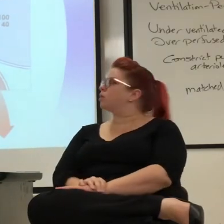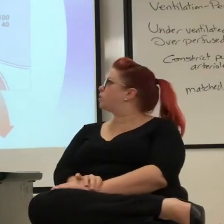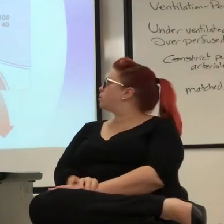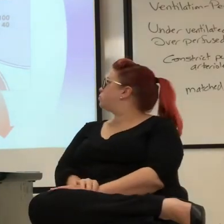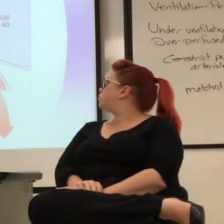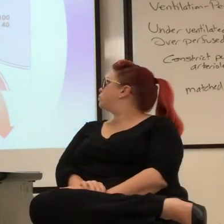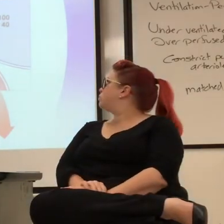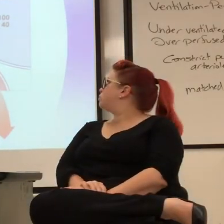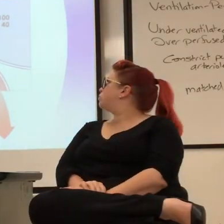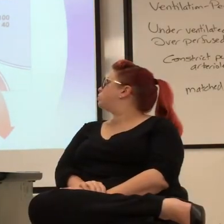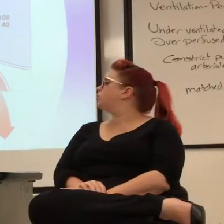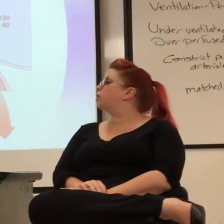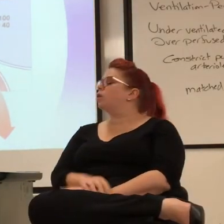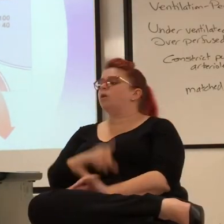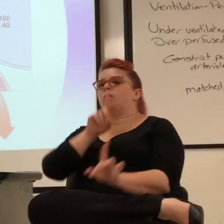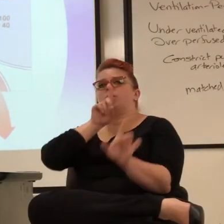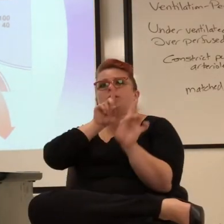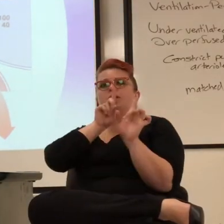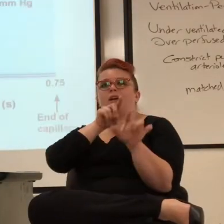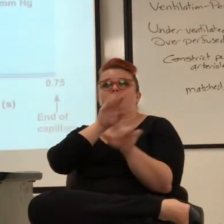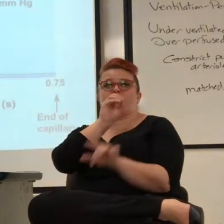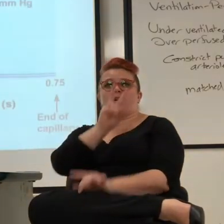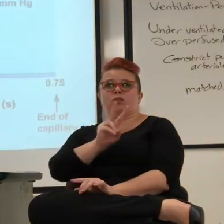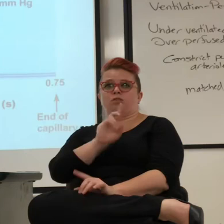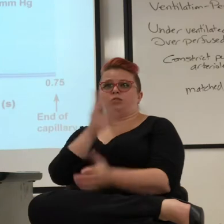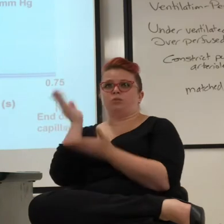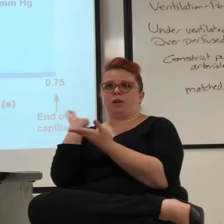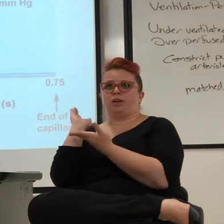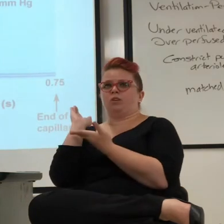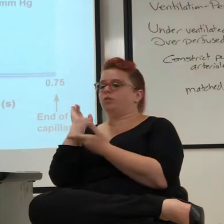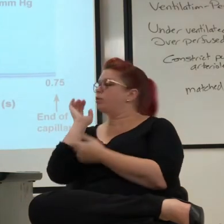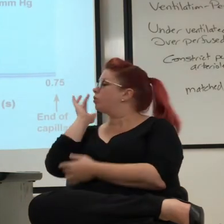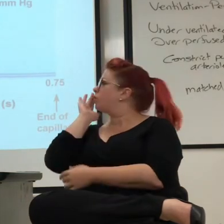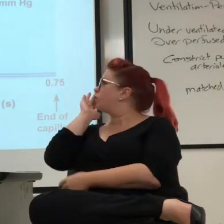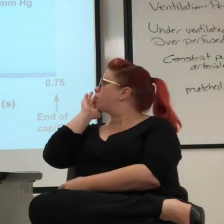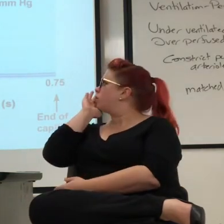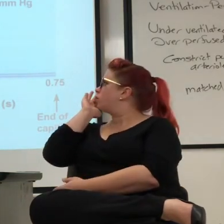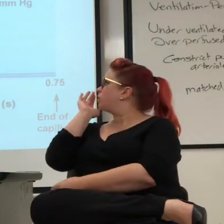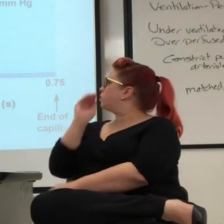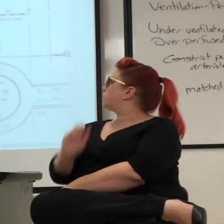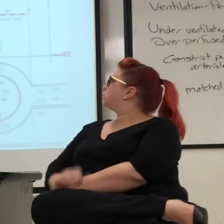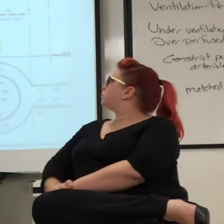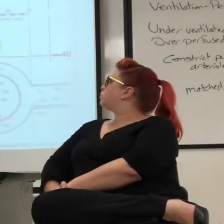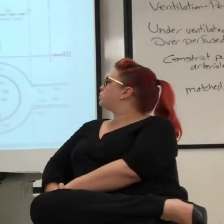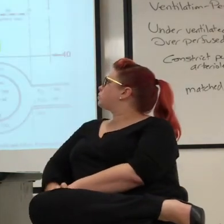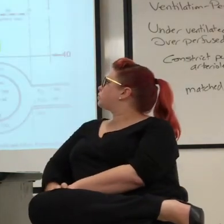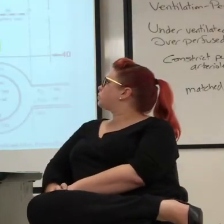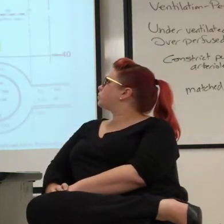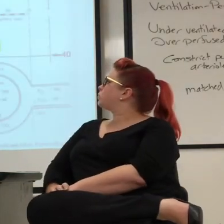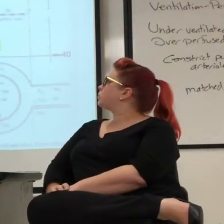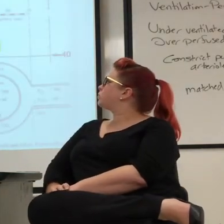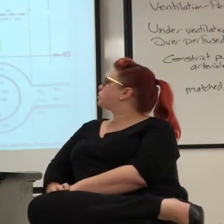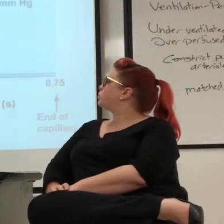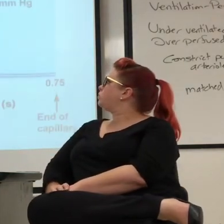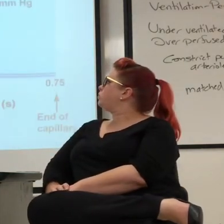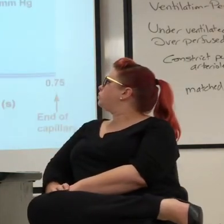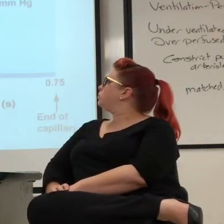Well, the answer for oxygen is right here.